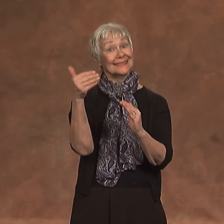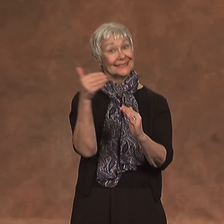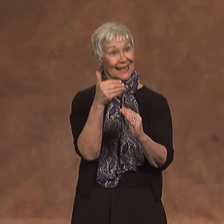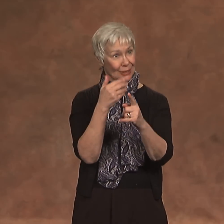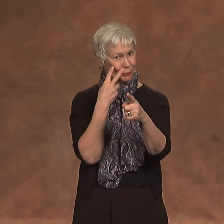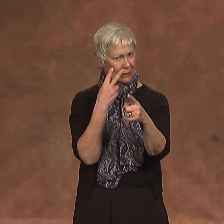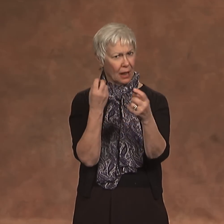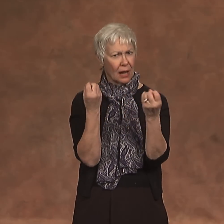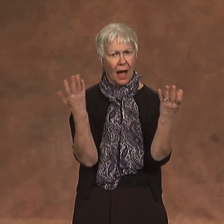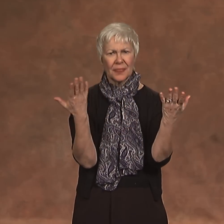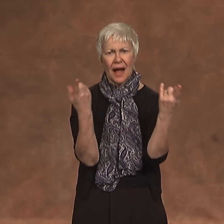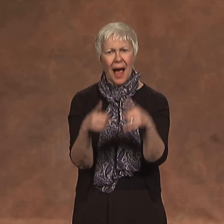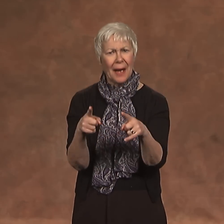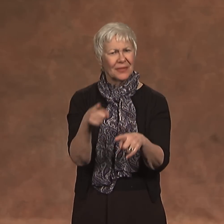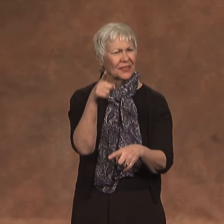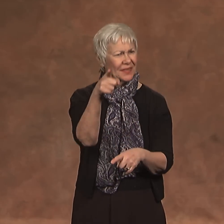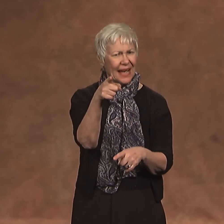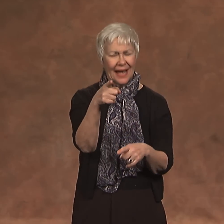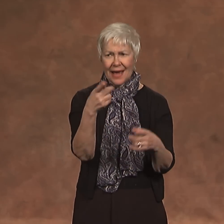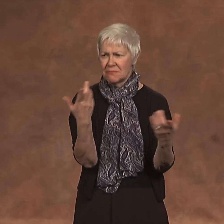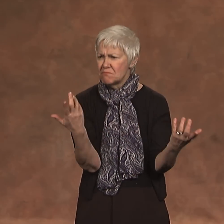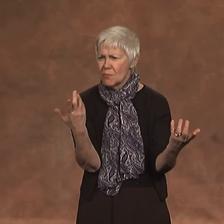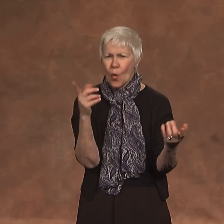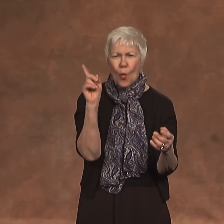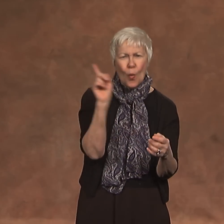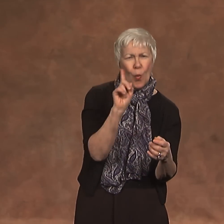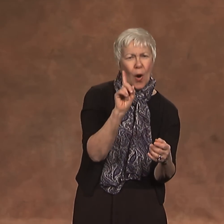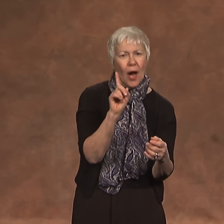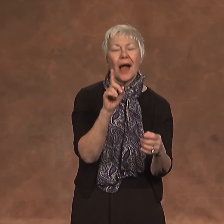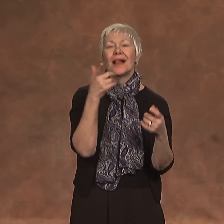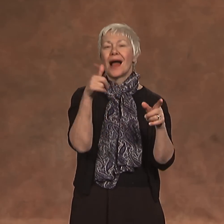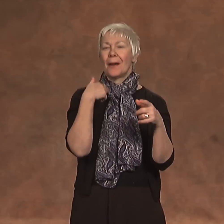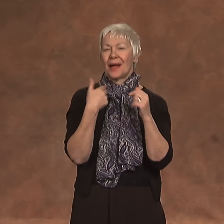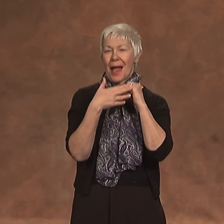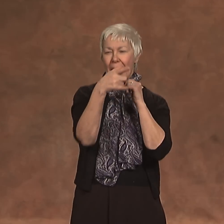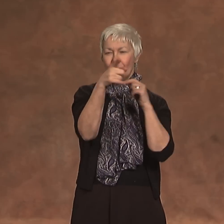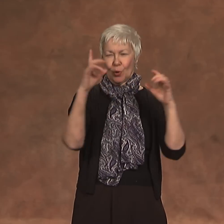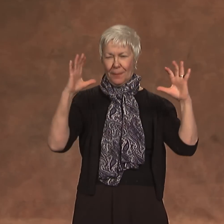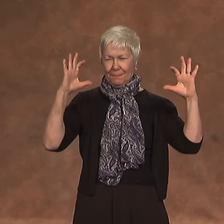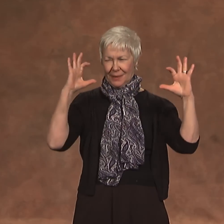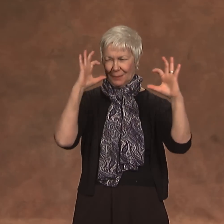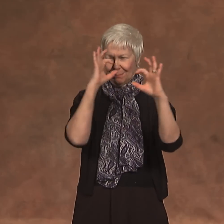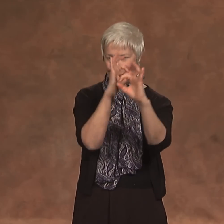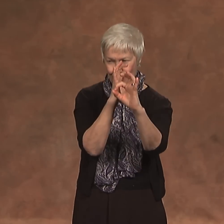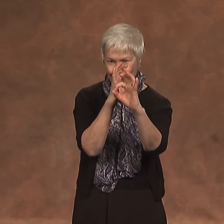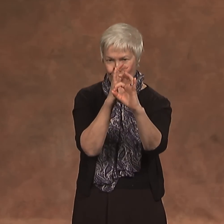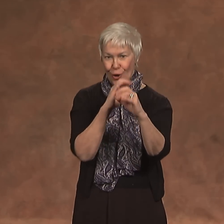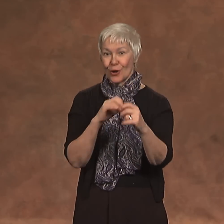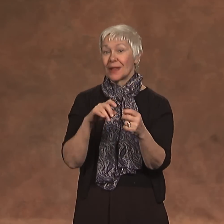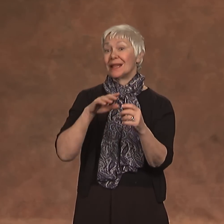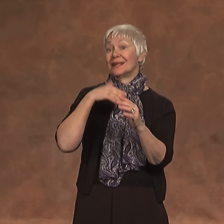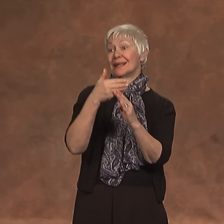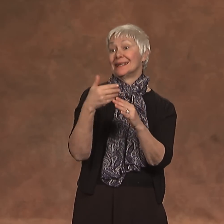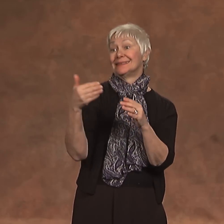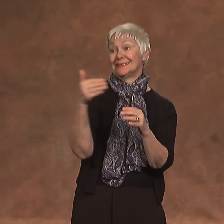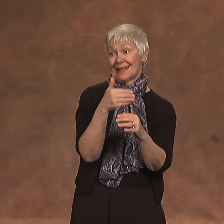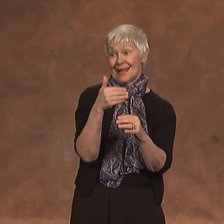Okay, and on this next slide, there are many things happening in the room. And let me bring your attention to a few important strategies being used